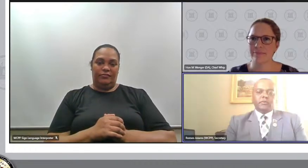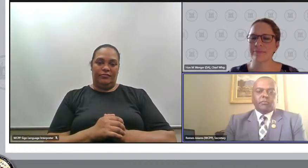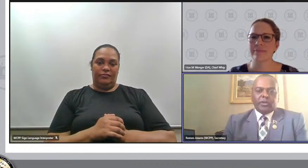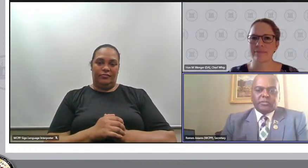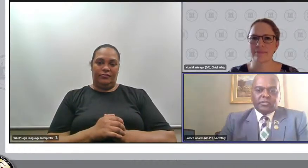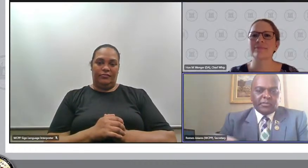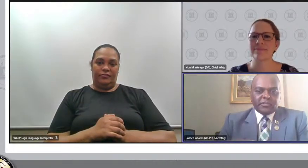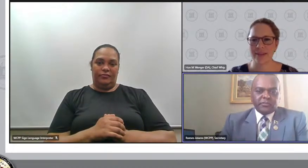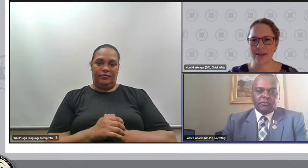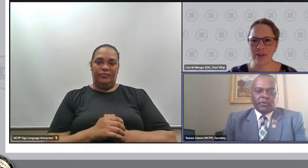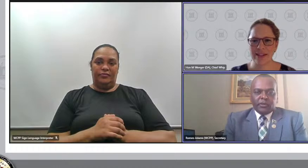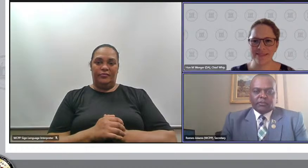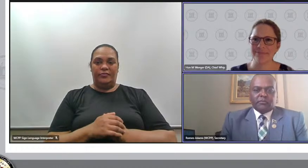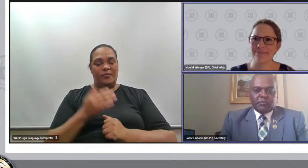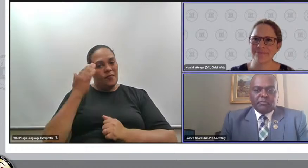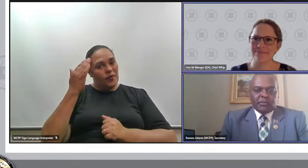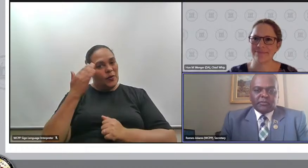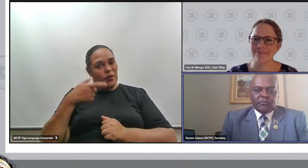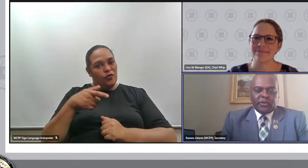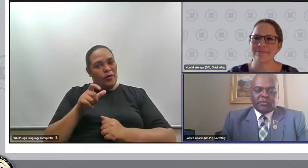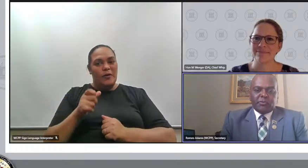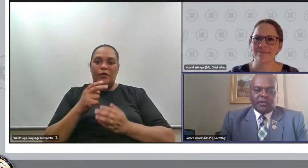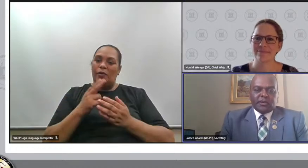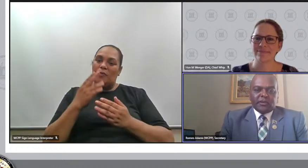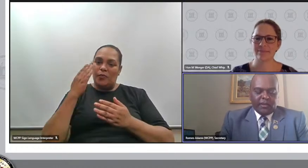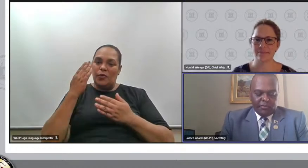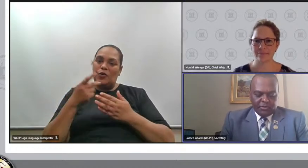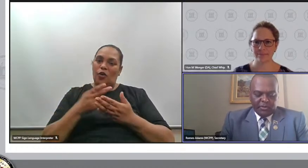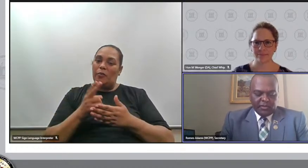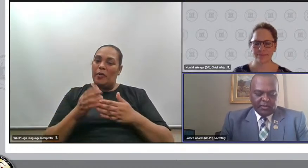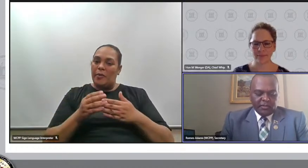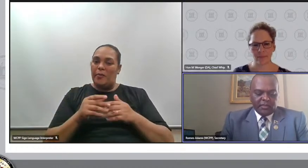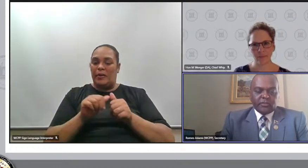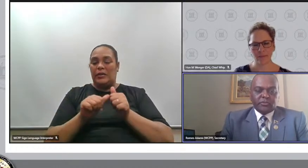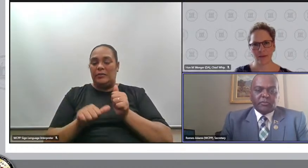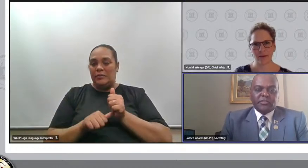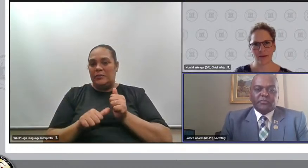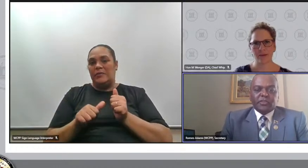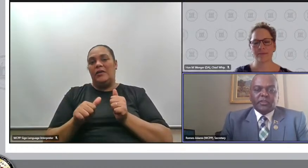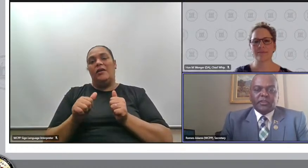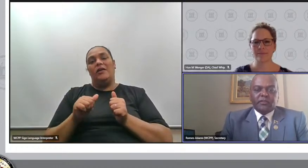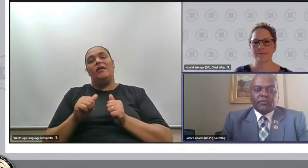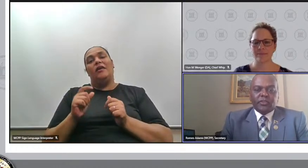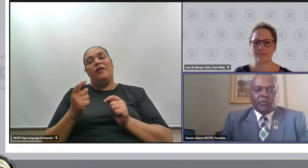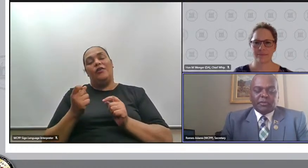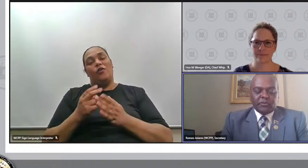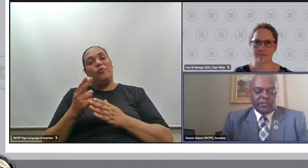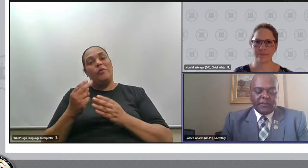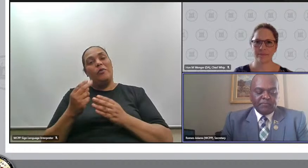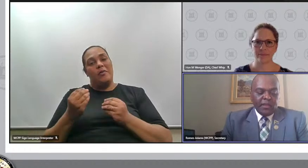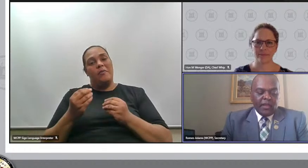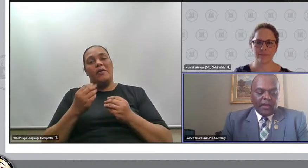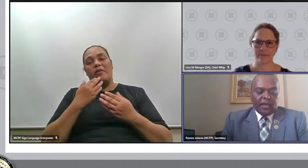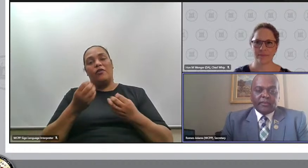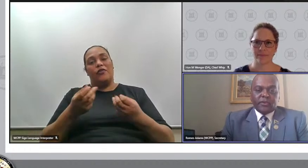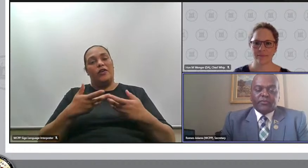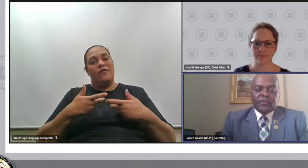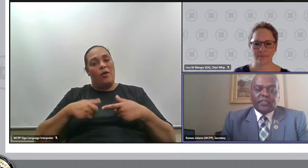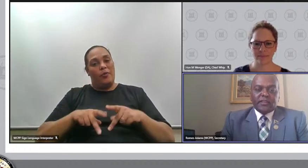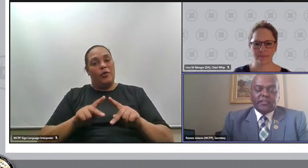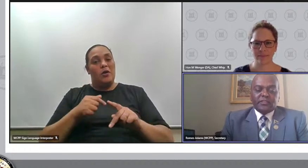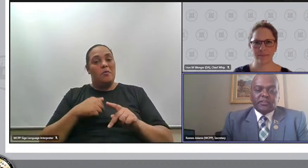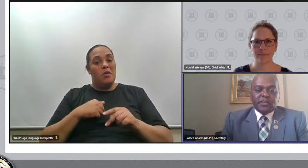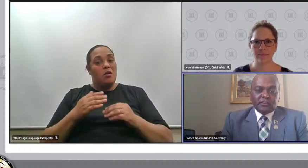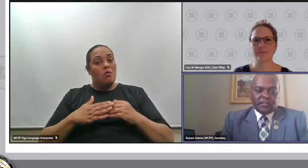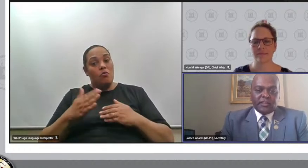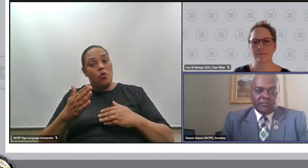Good morning, Chairperson. Good morning, honourable members. Good morning, Speaker and Deputy Speaker. Thank you, Chairperson, for the opportunity. I have no